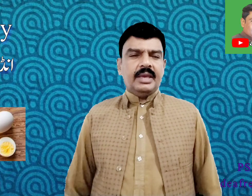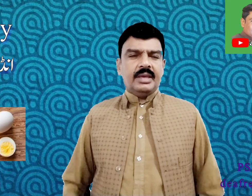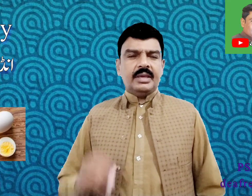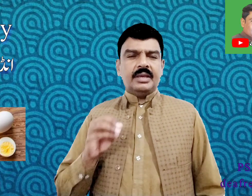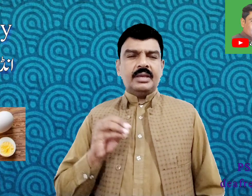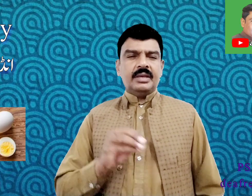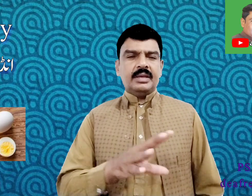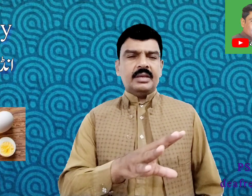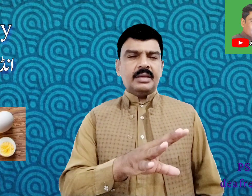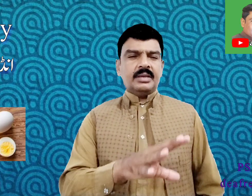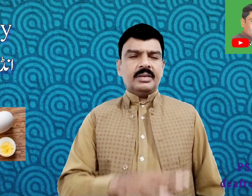lay,